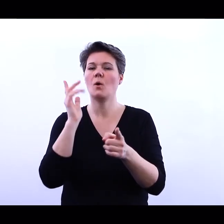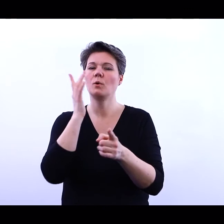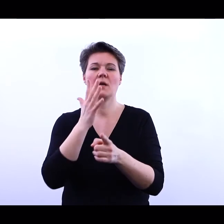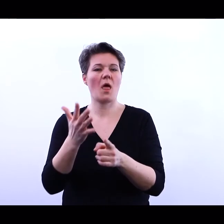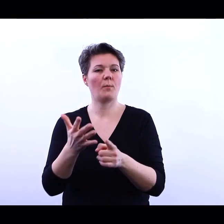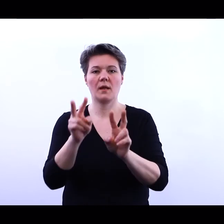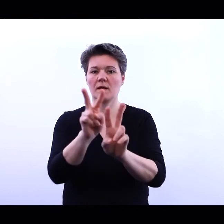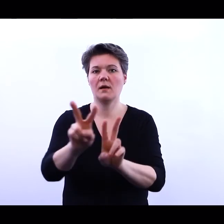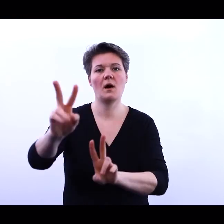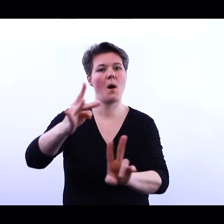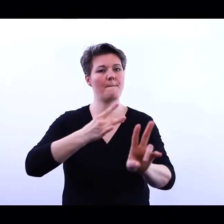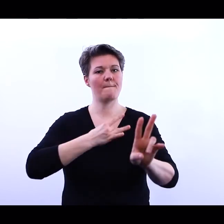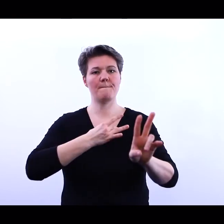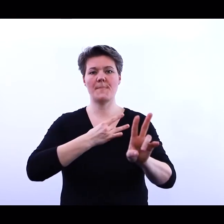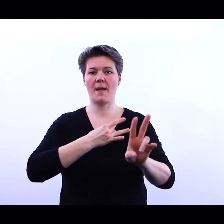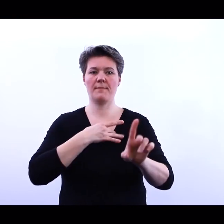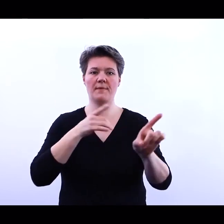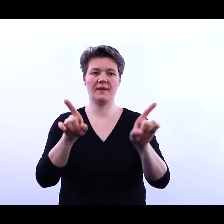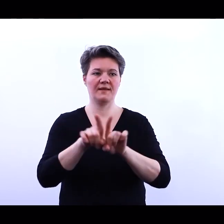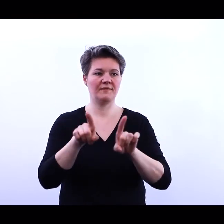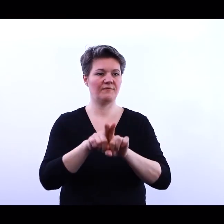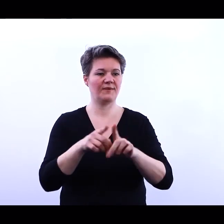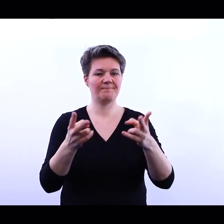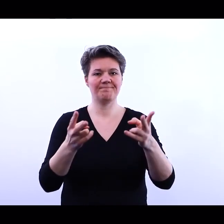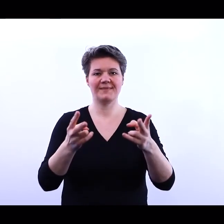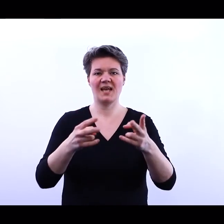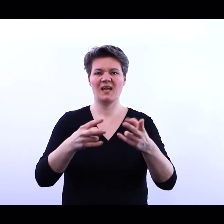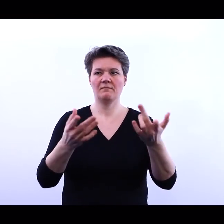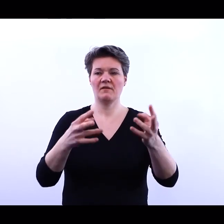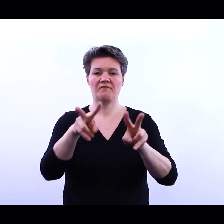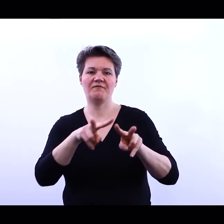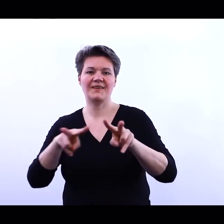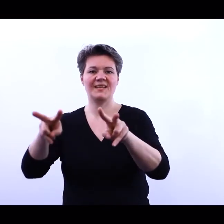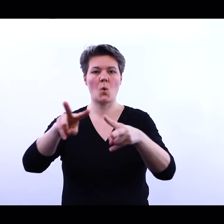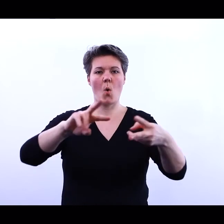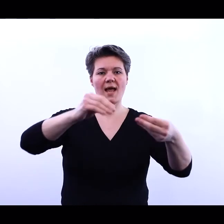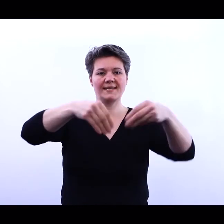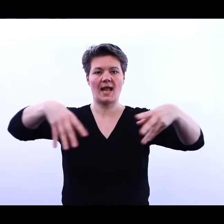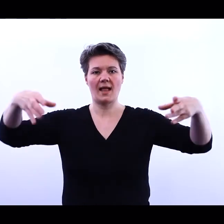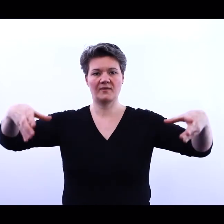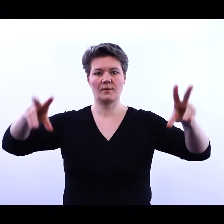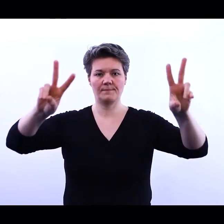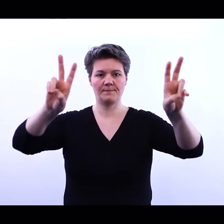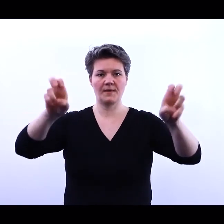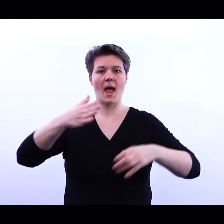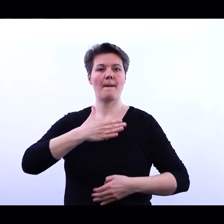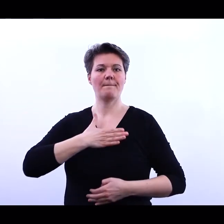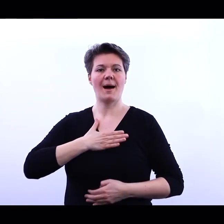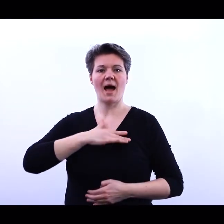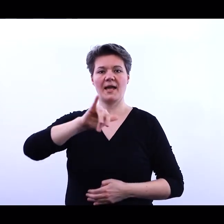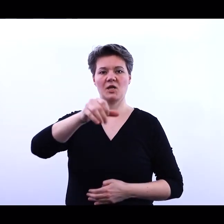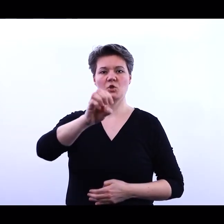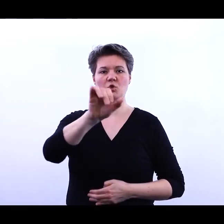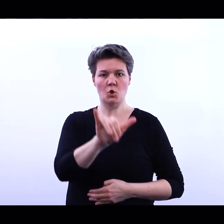moving kind of like installation video called My Joy is Heavy.